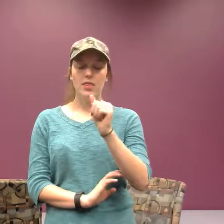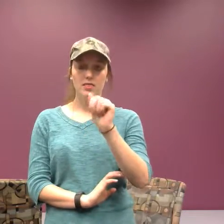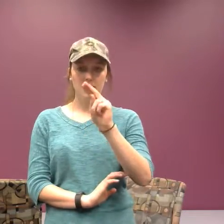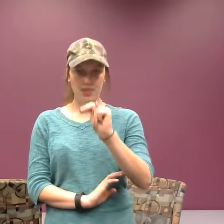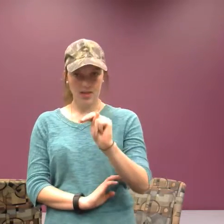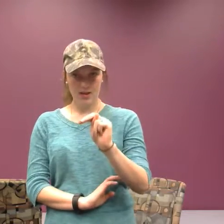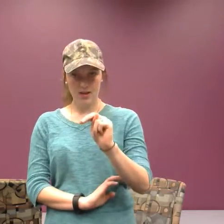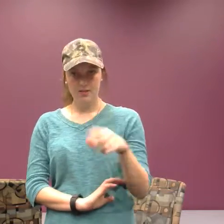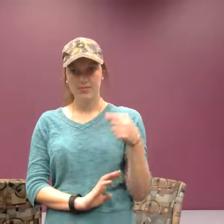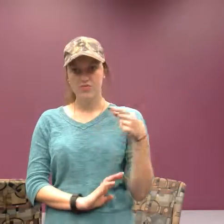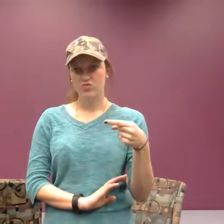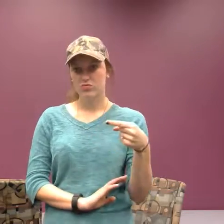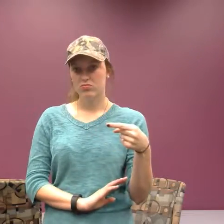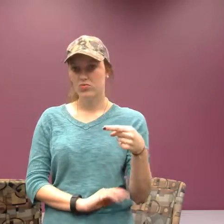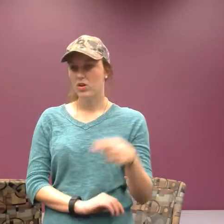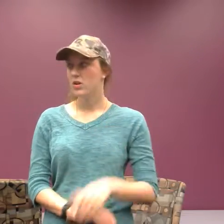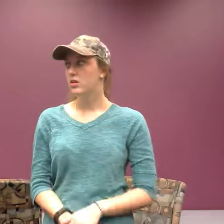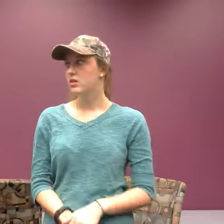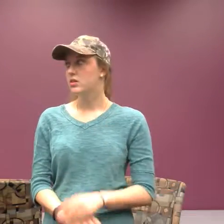Subtract, very good. Decrease.